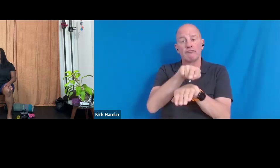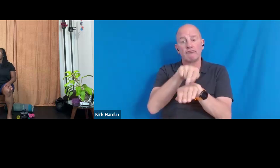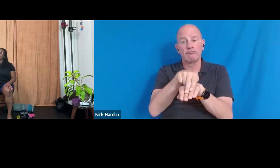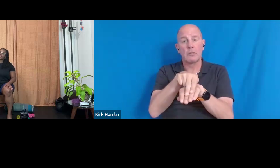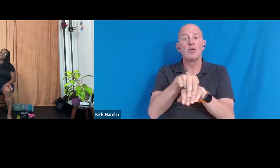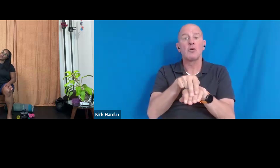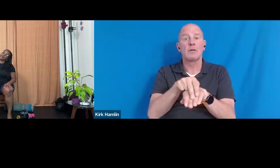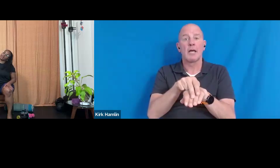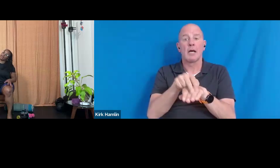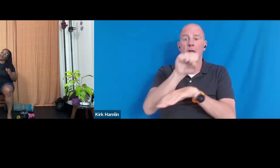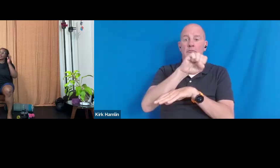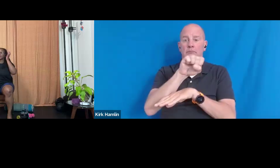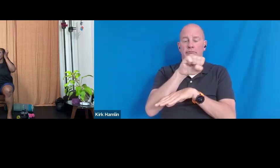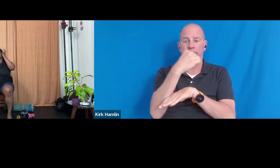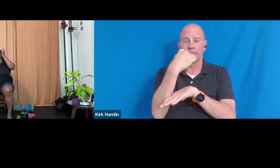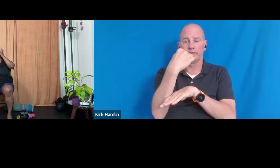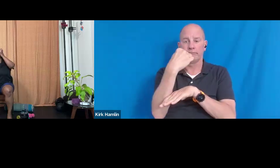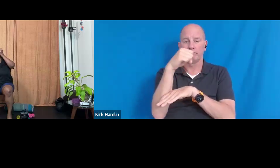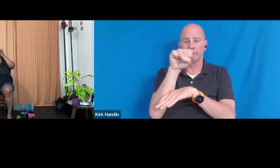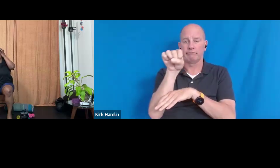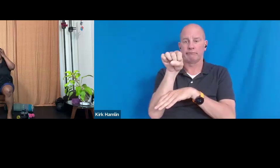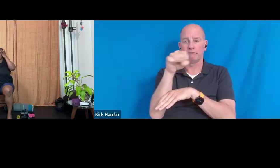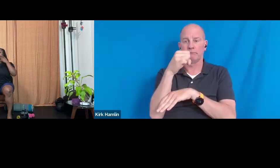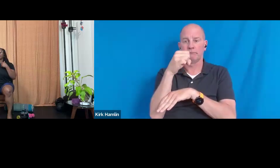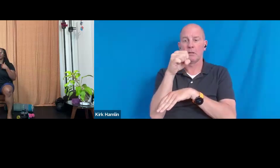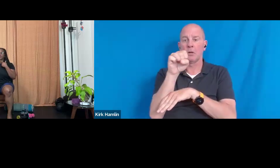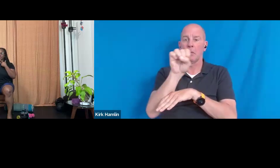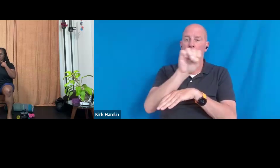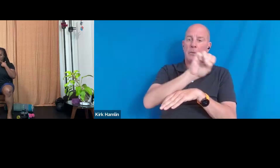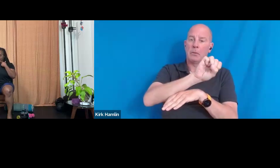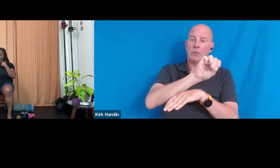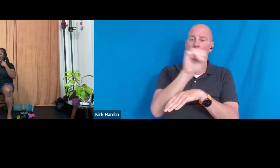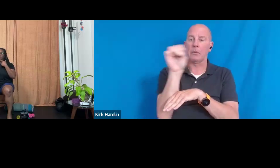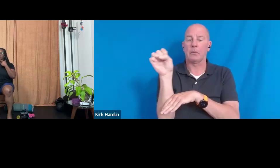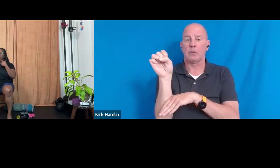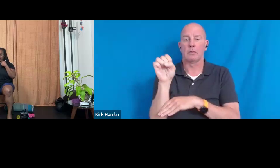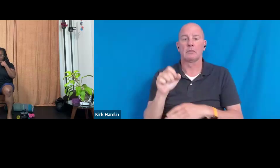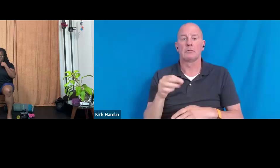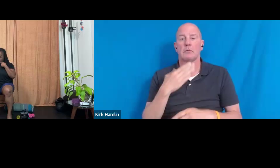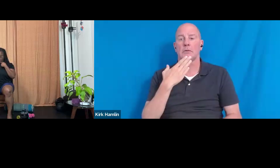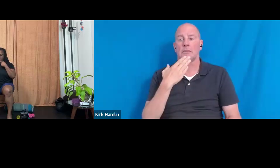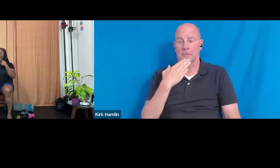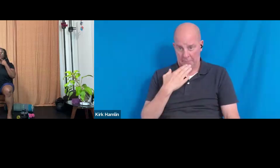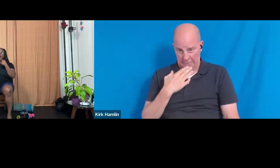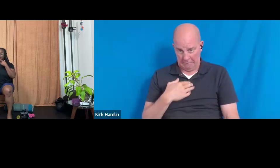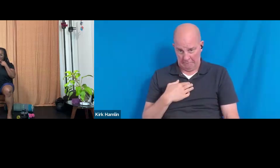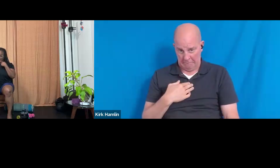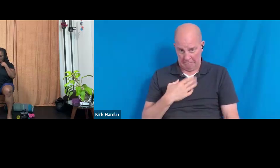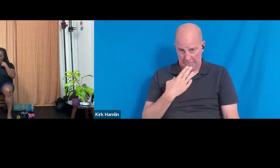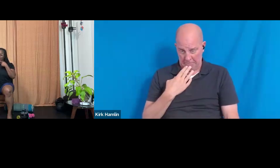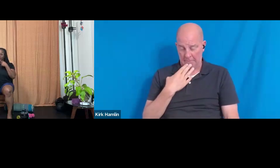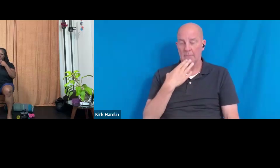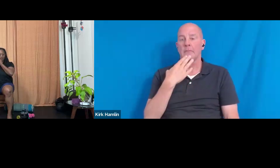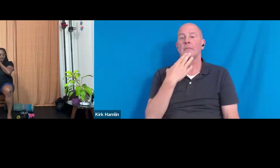side, maybe sliding the head side to side, and if it feels good, tucking the chin and then